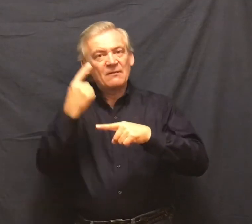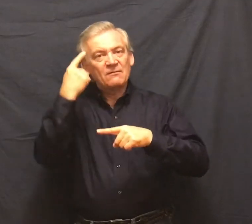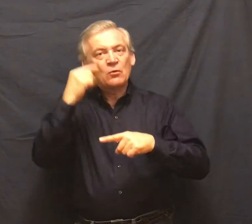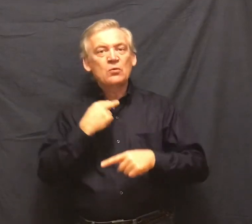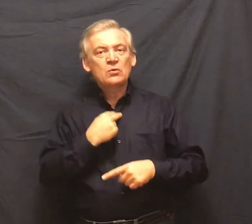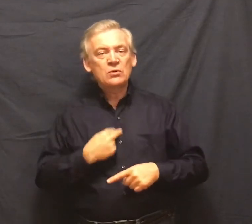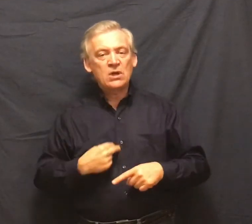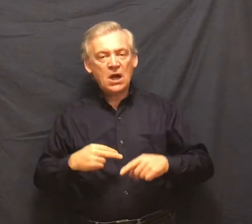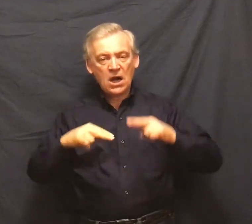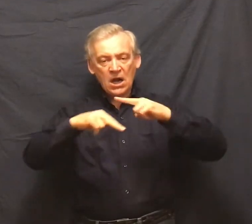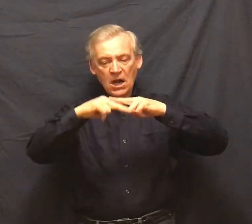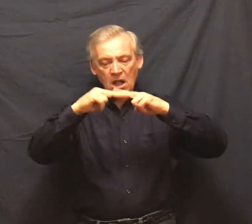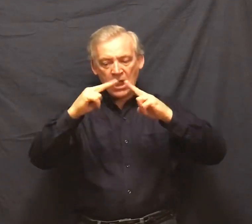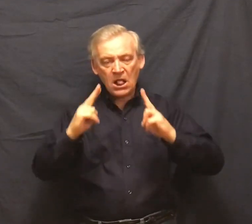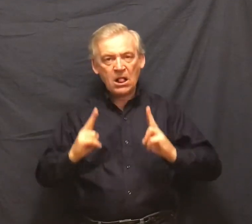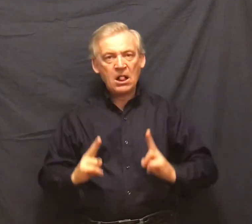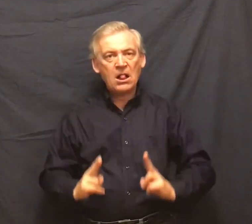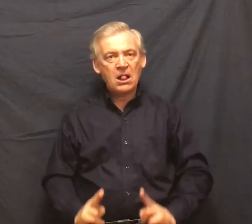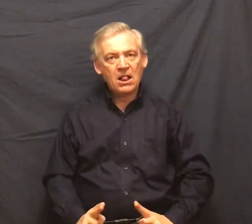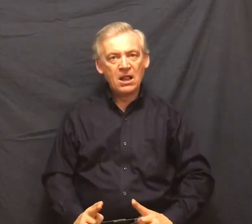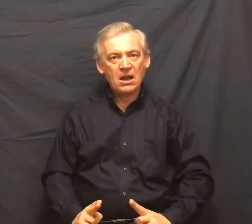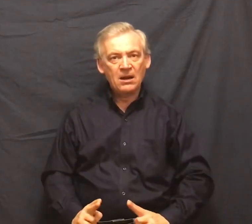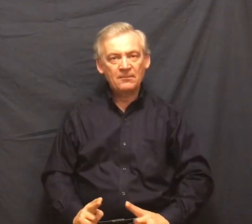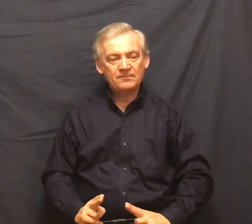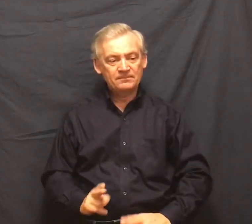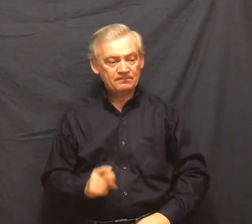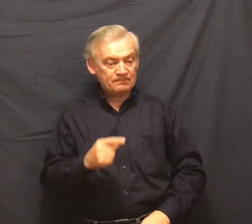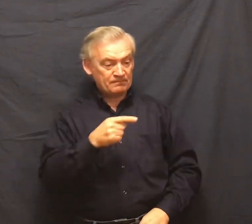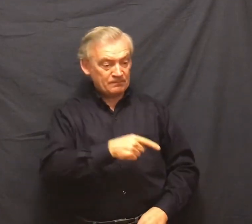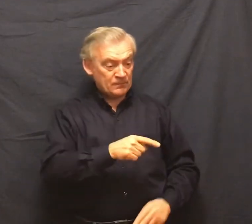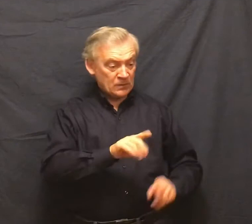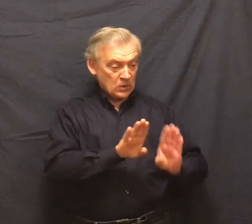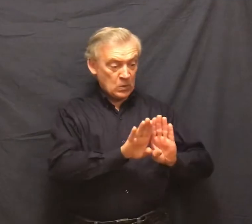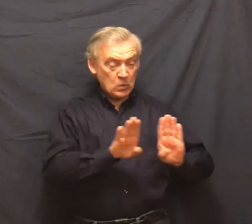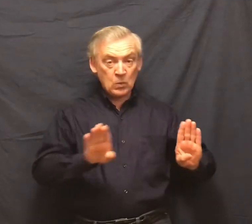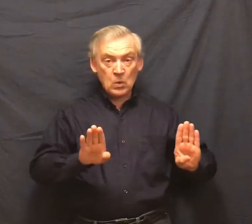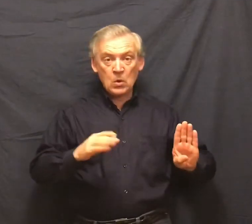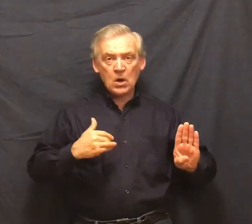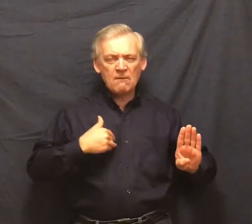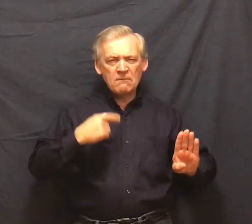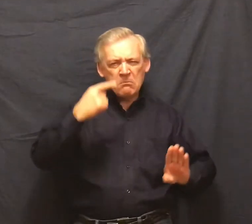Near one wall there was a black cast iron stove, its stovepipe going straight up through the ceiling.